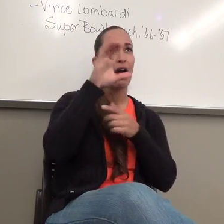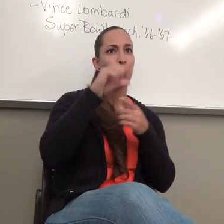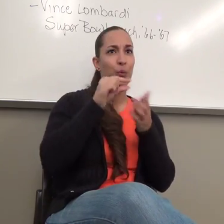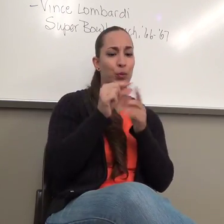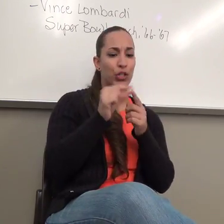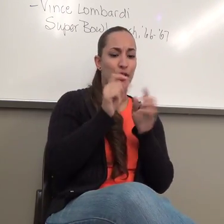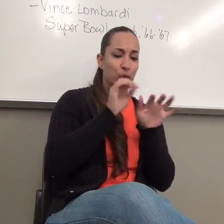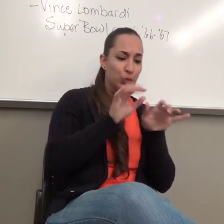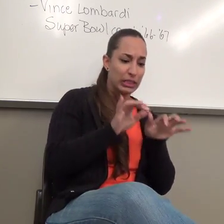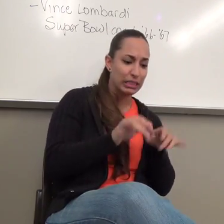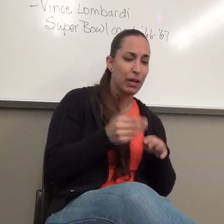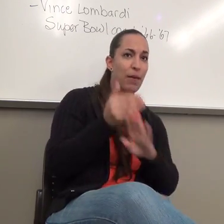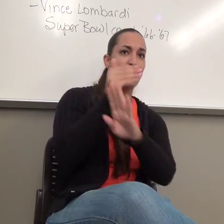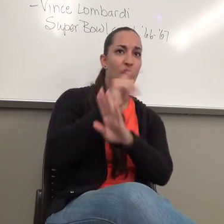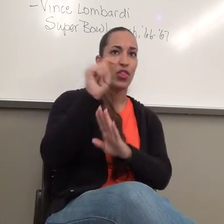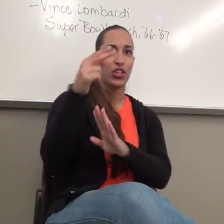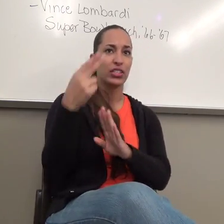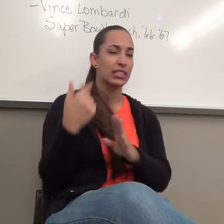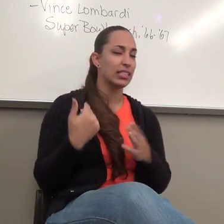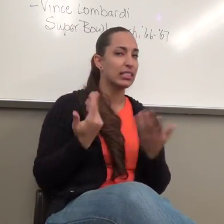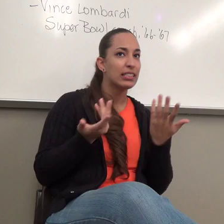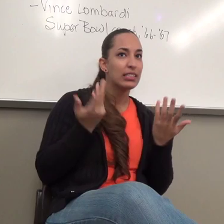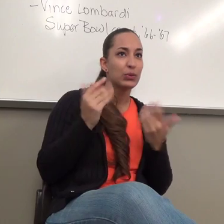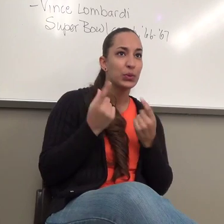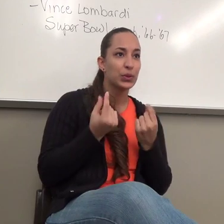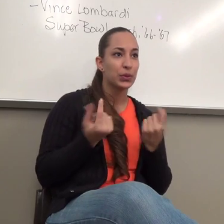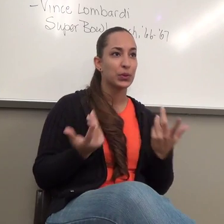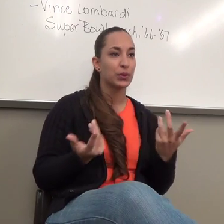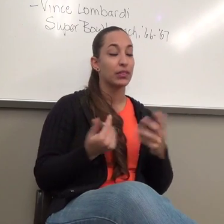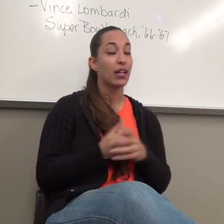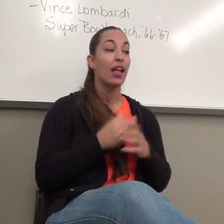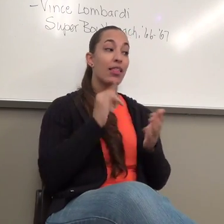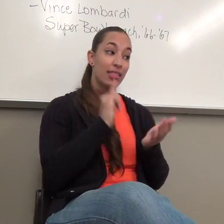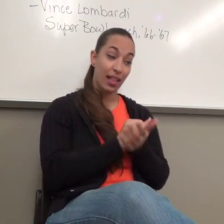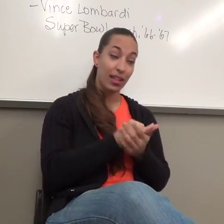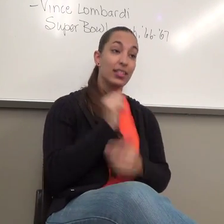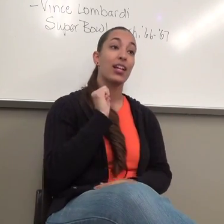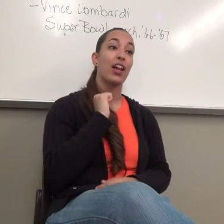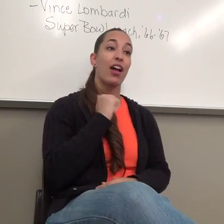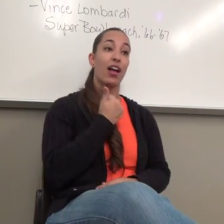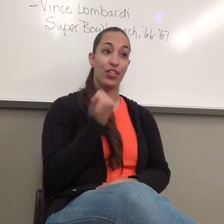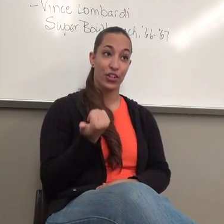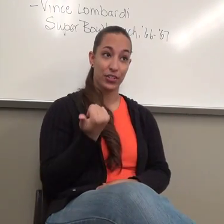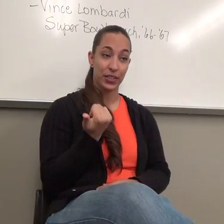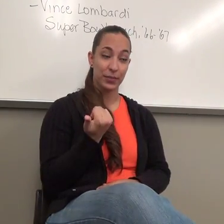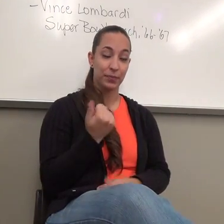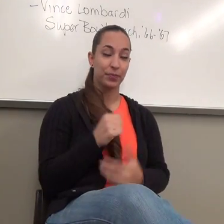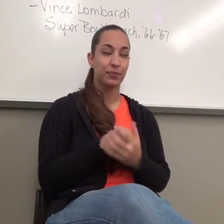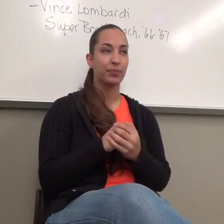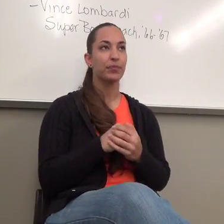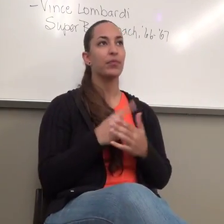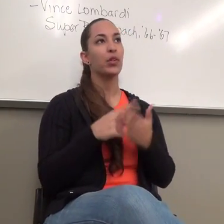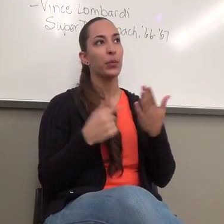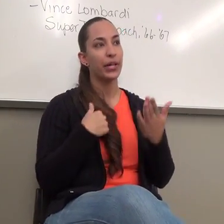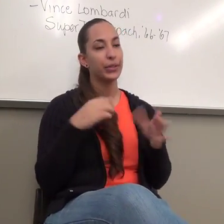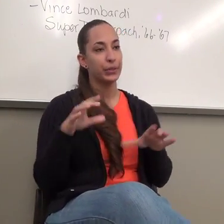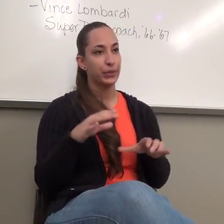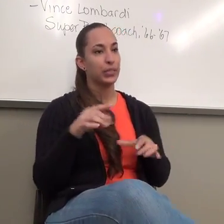Thursday? Okay? That is another thing. And what I do in this class, like I said, I don't have the